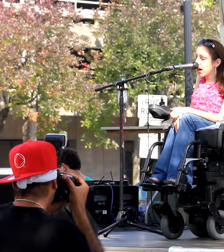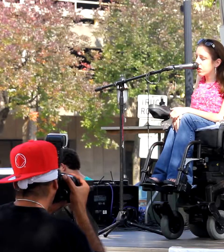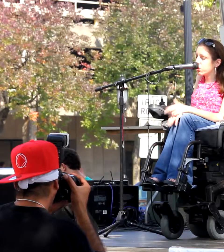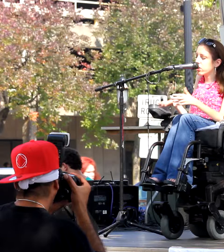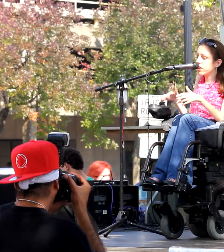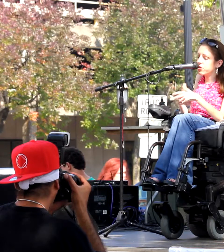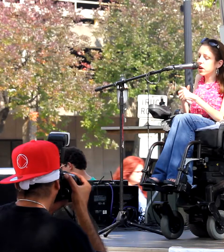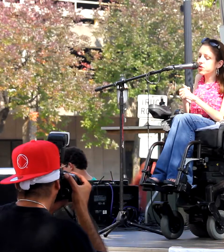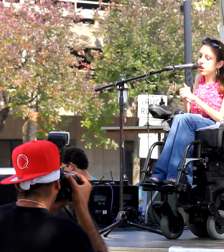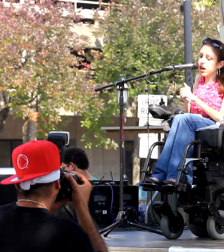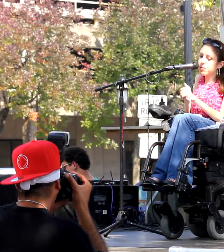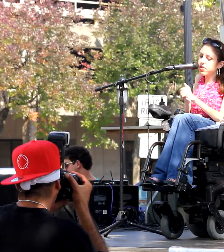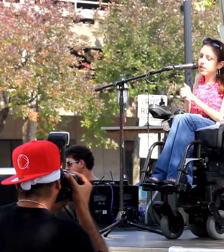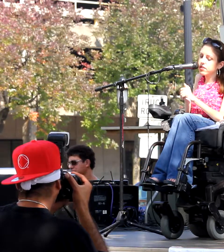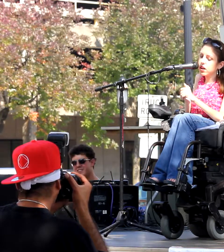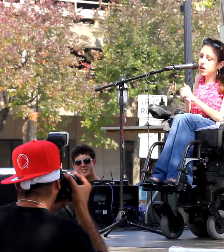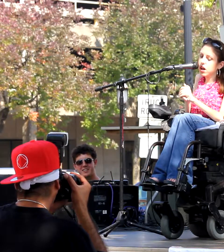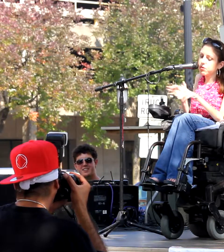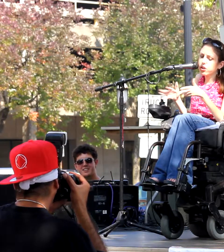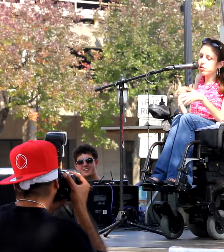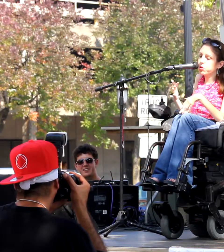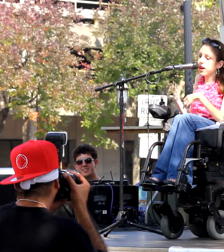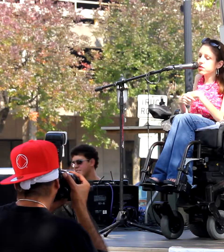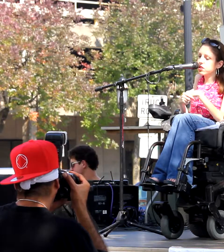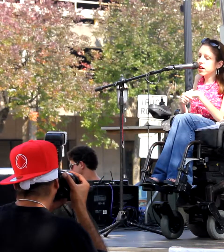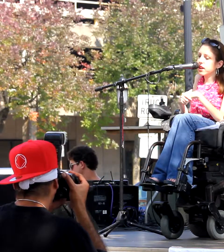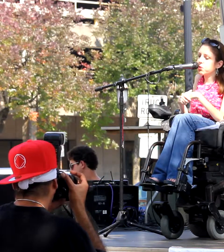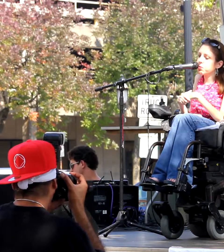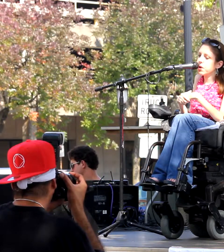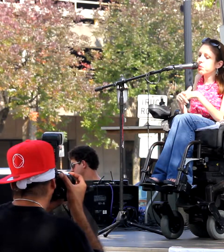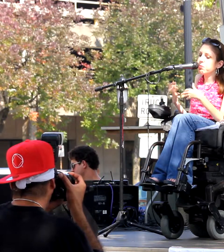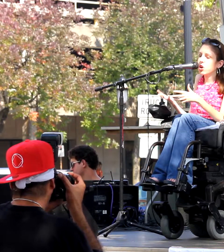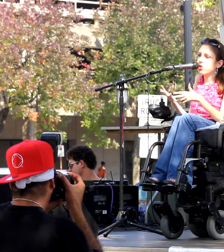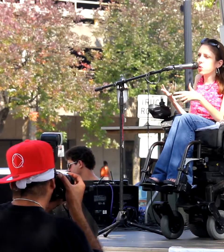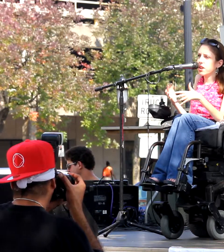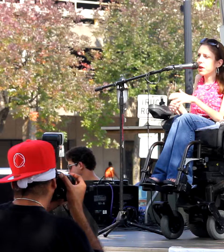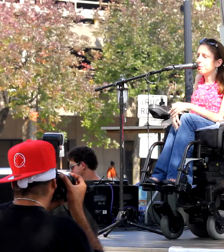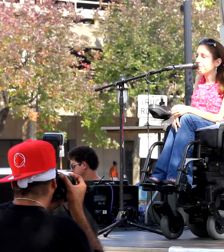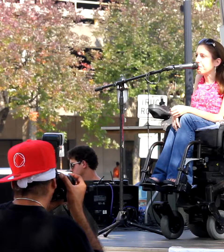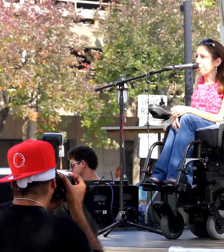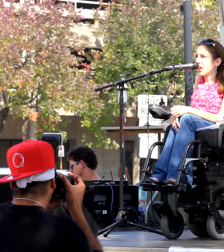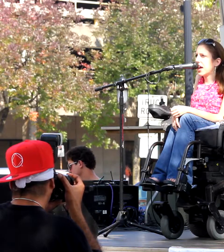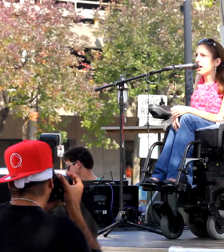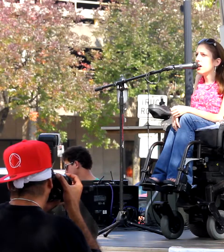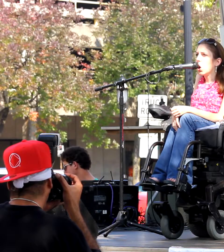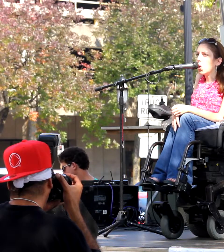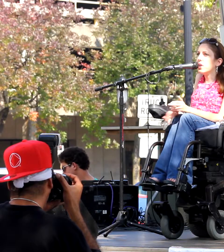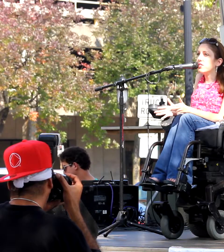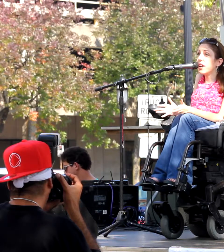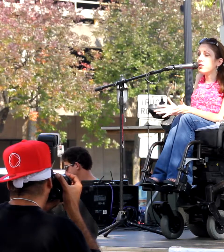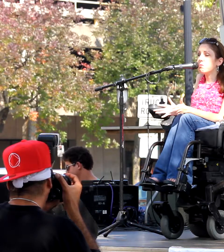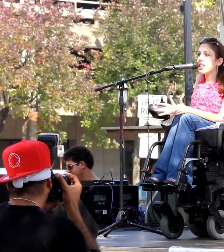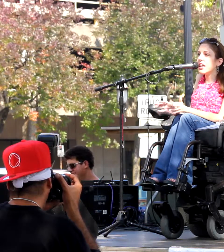So I started dating. I met this, I've talked to a few guys online, and I talked to this one guy, and